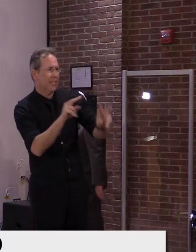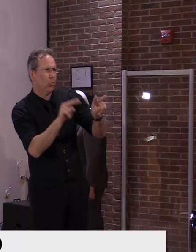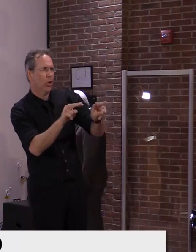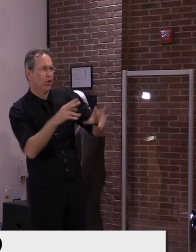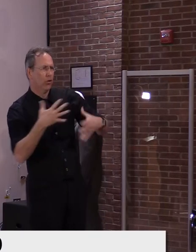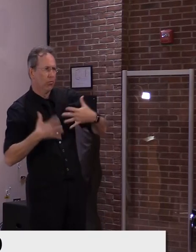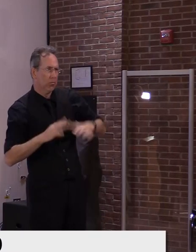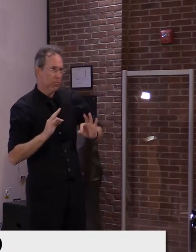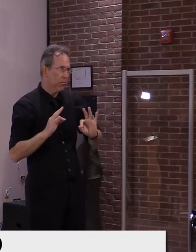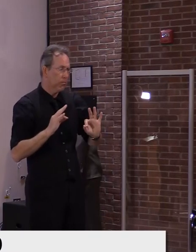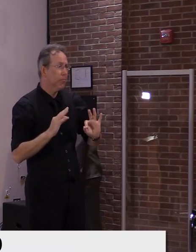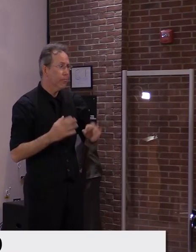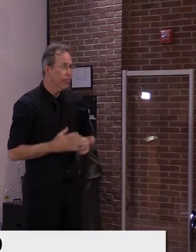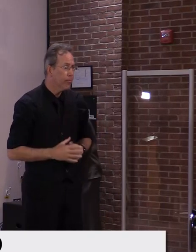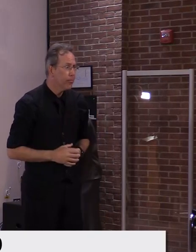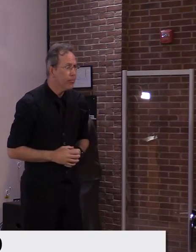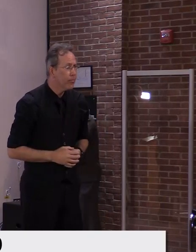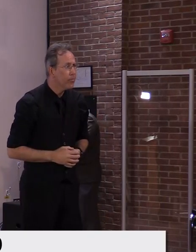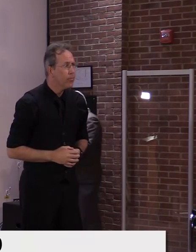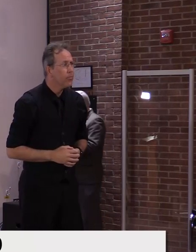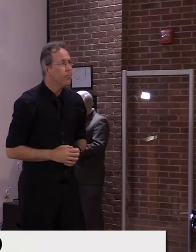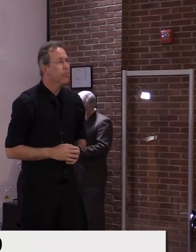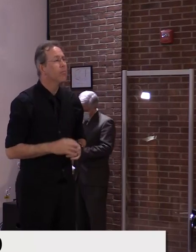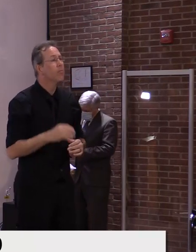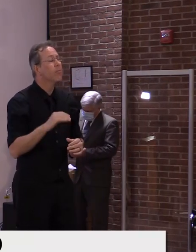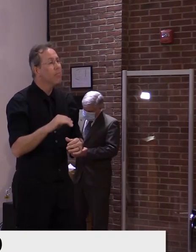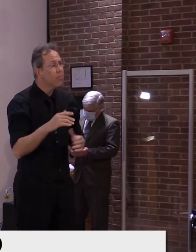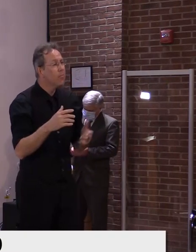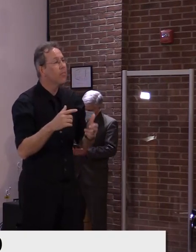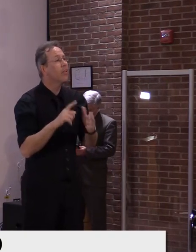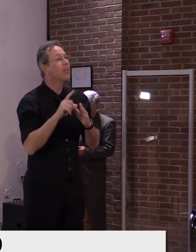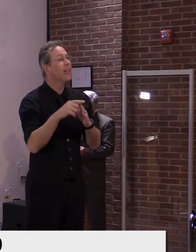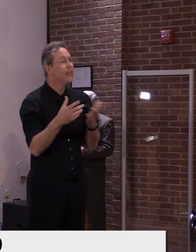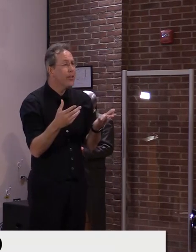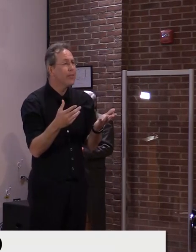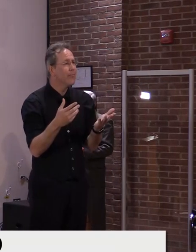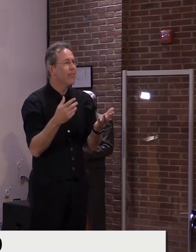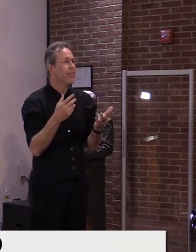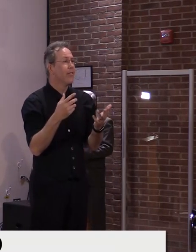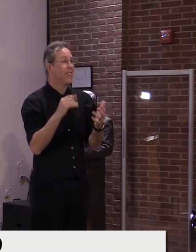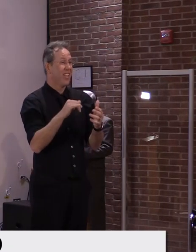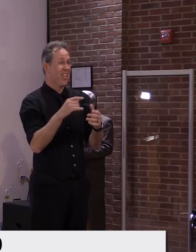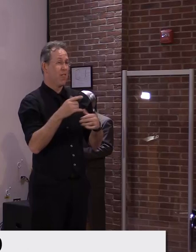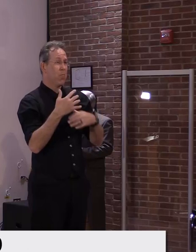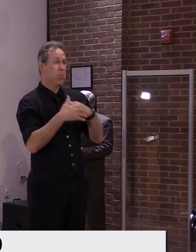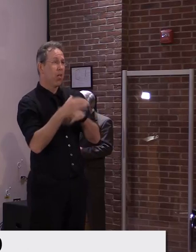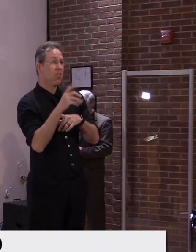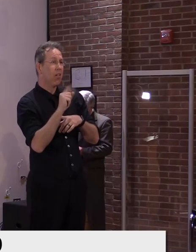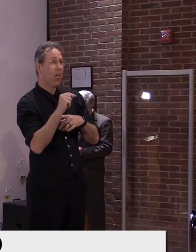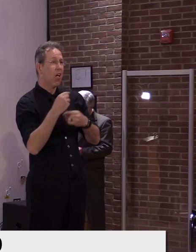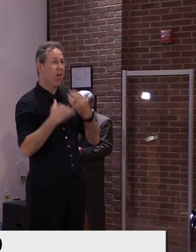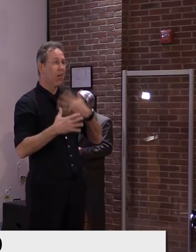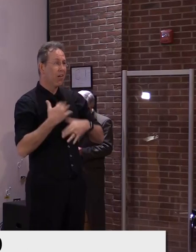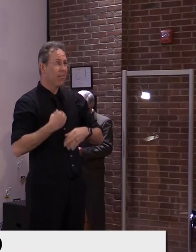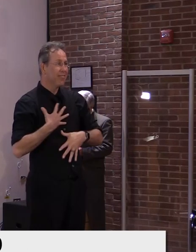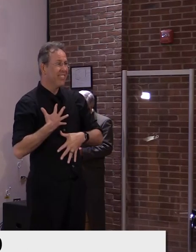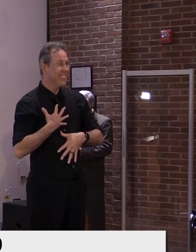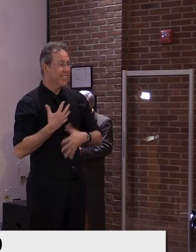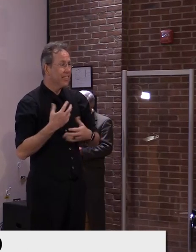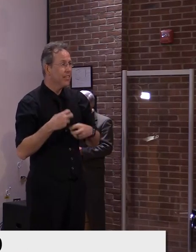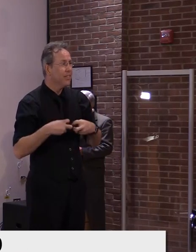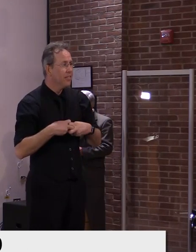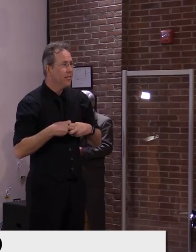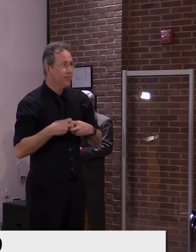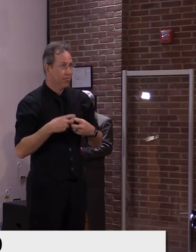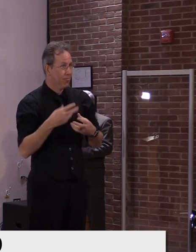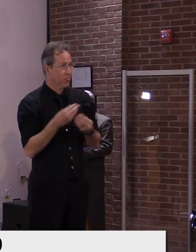immune clotting problem probably doesn't have such an easy fix. It develops kind of